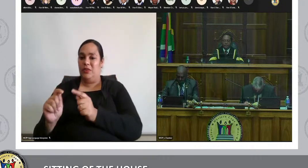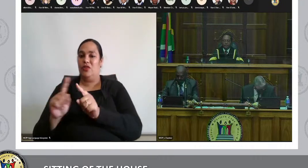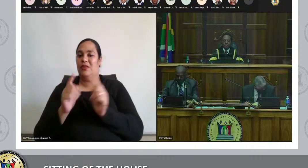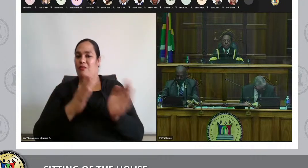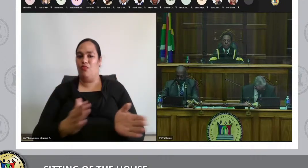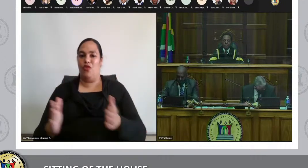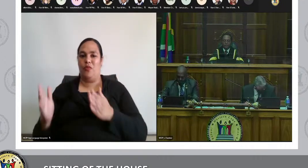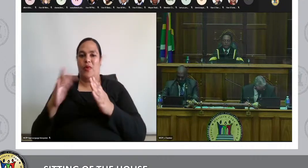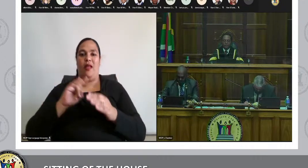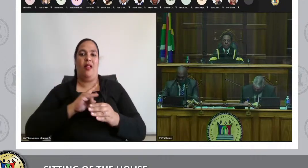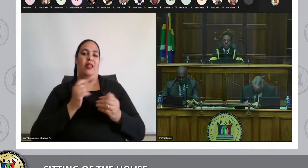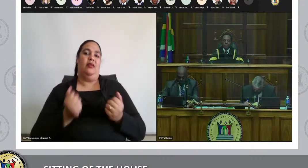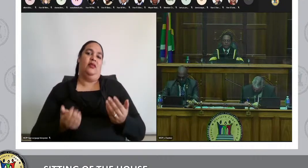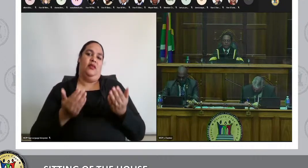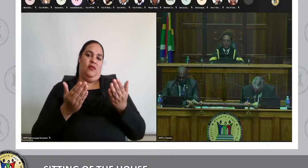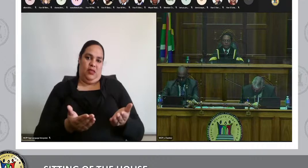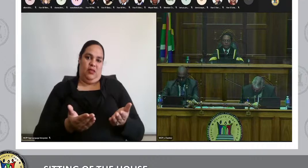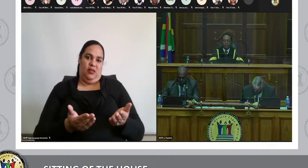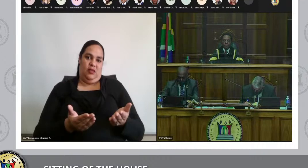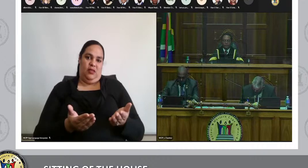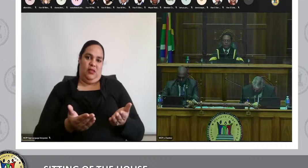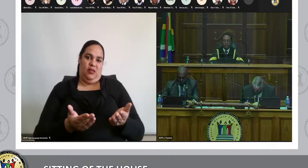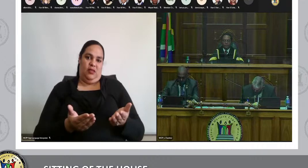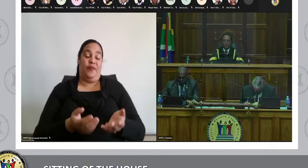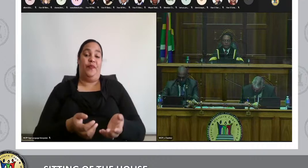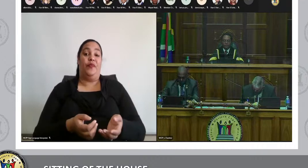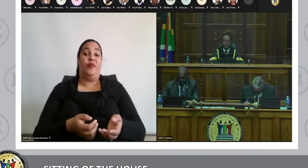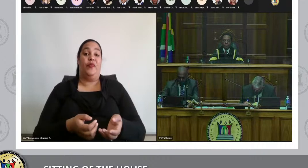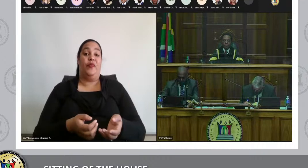prepare health services. In that